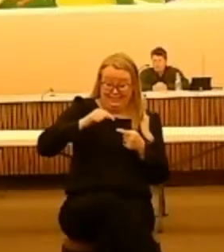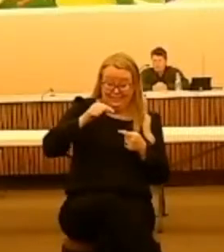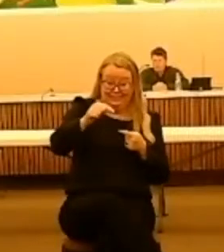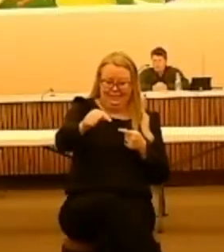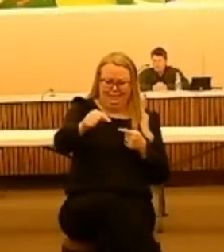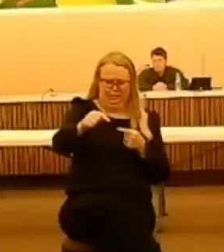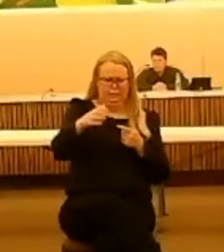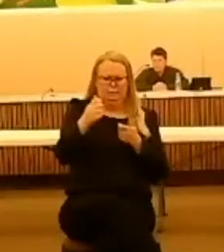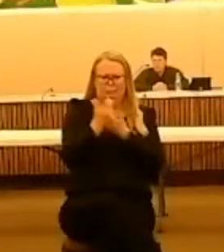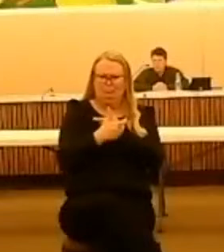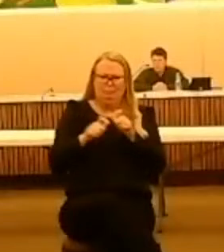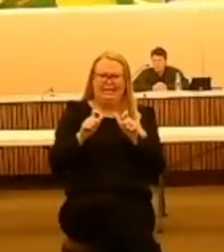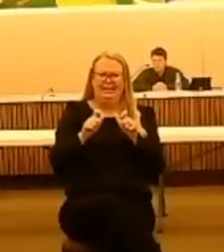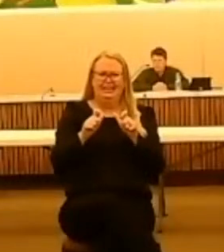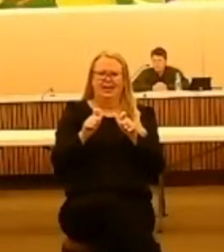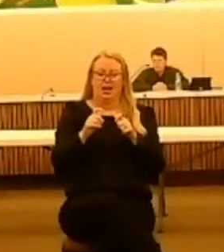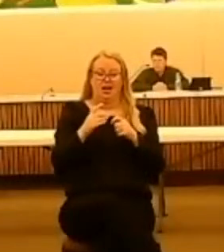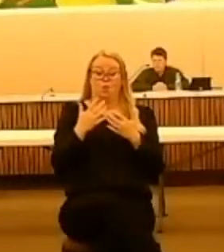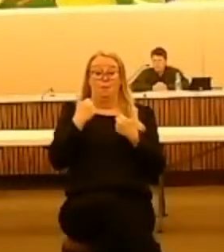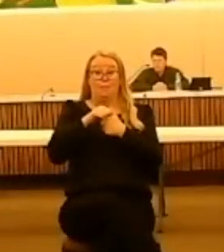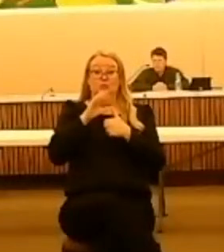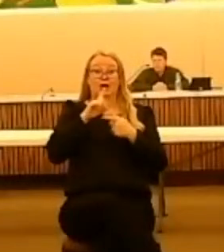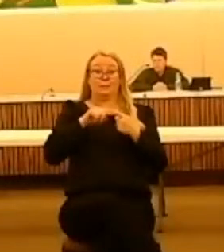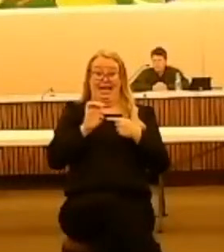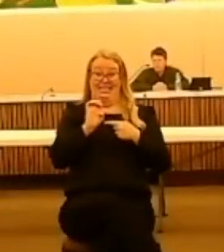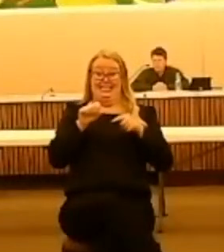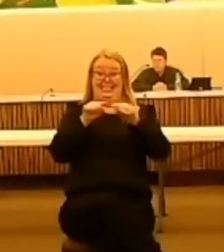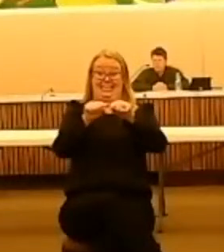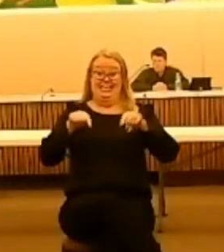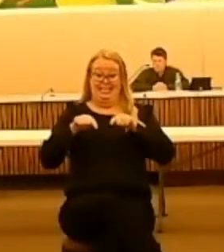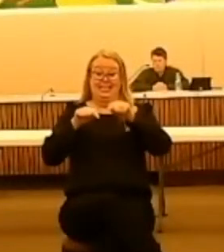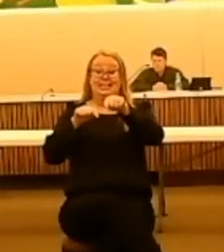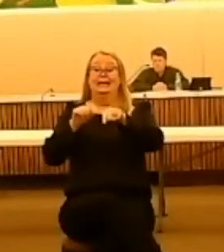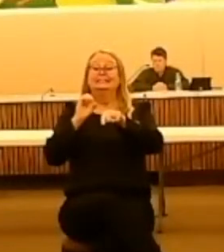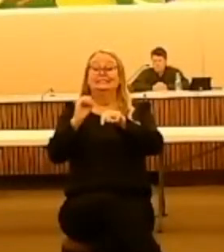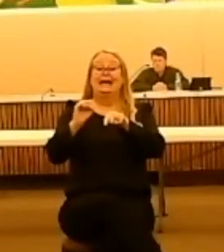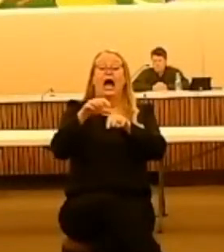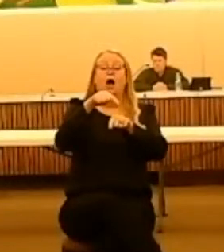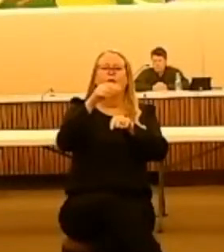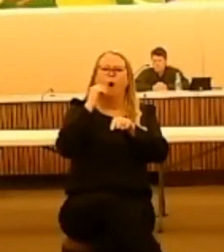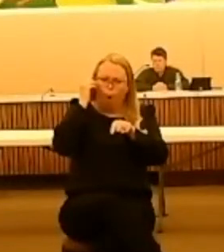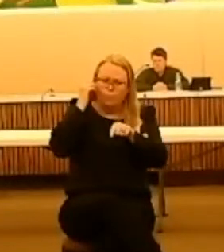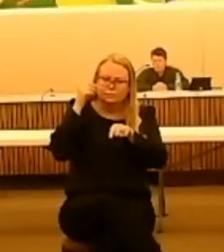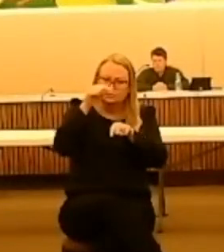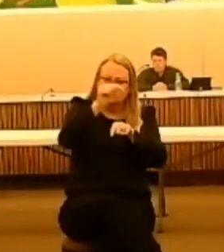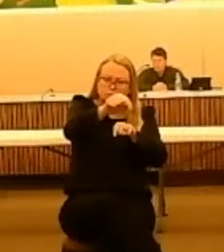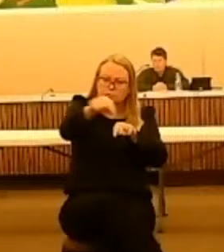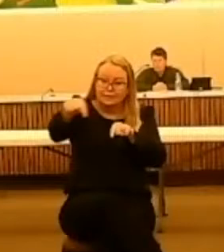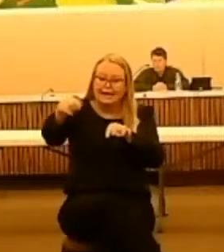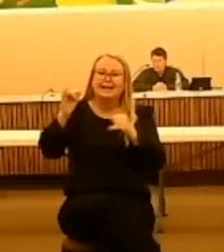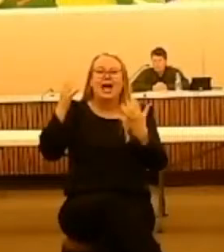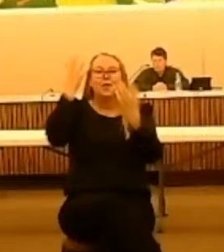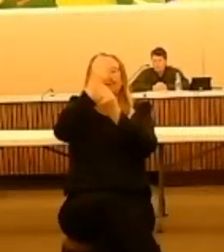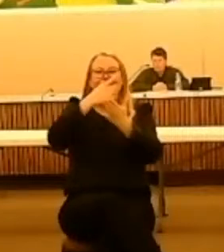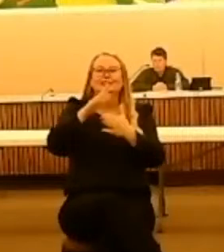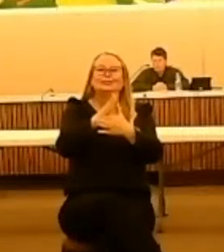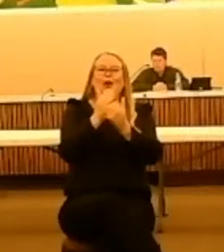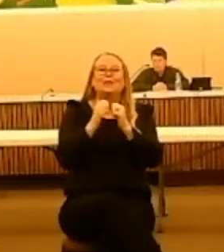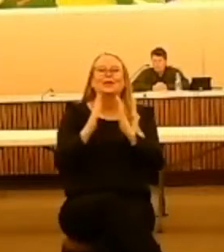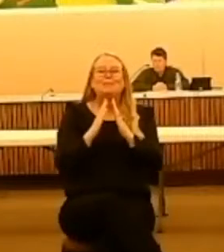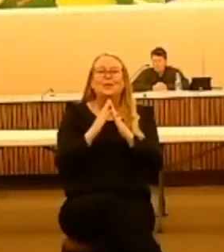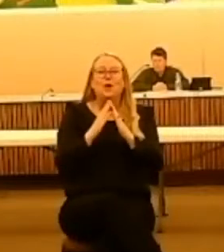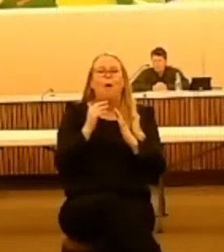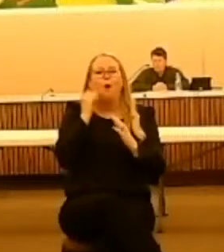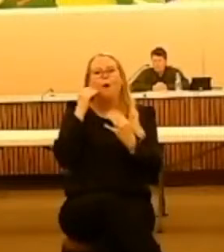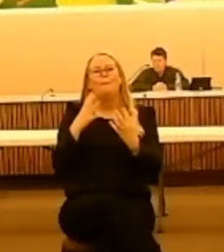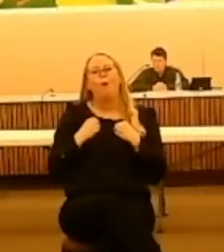dozen single-family homes to our south that's where their backyard is. So now, we can tell all those homeowners, and it's really the vast majority